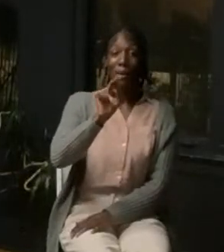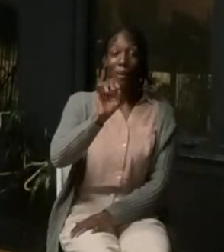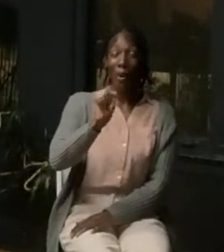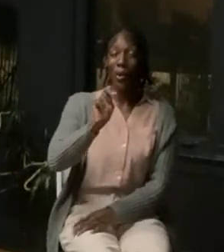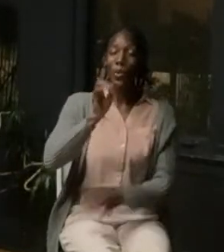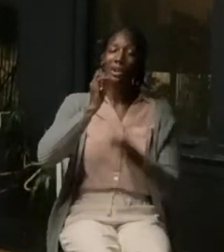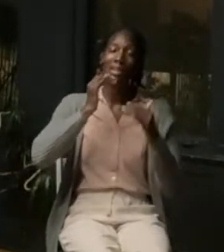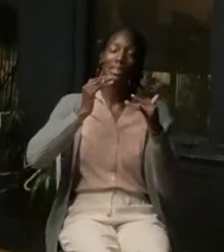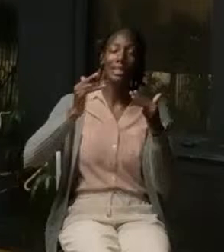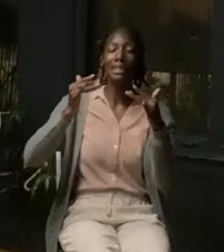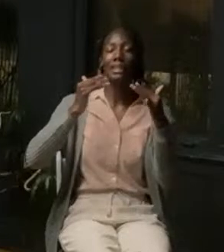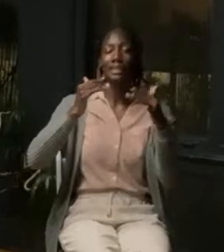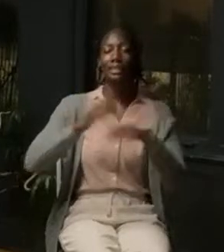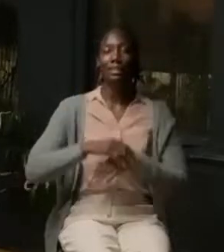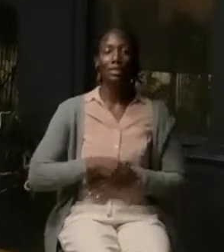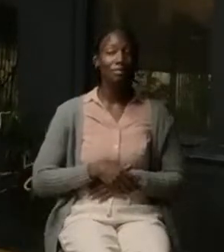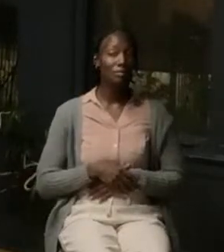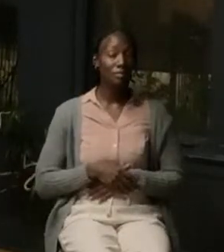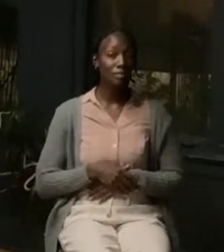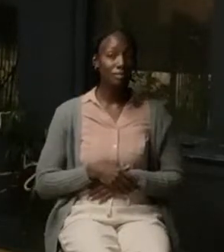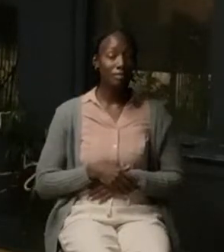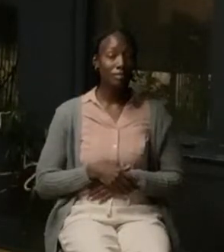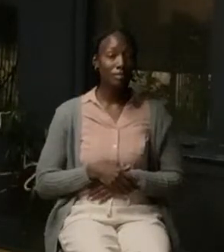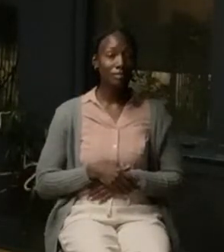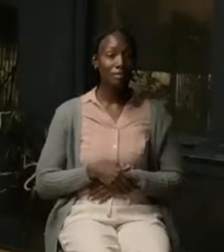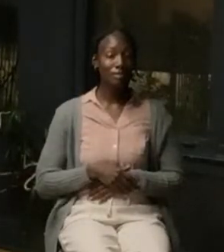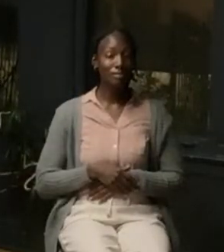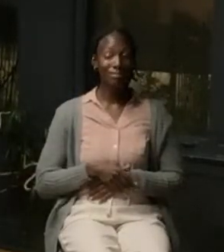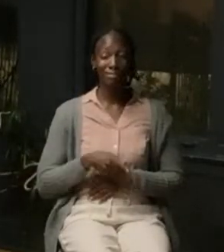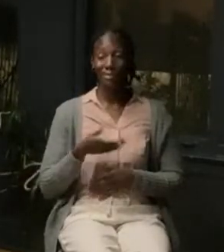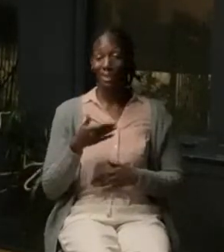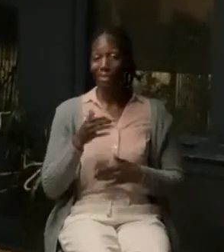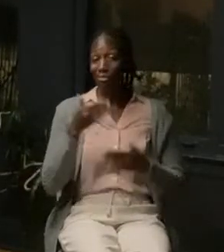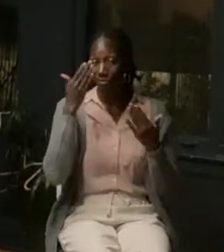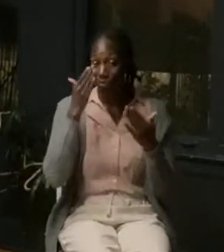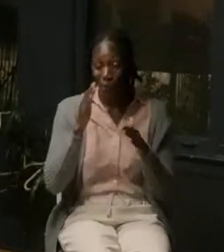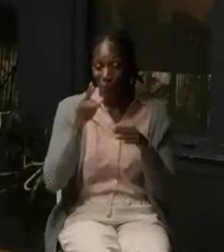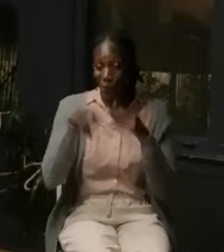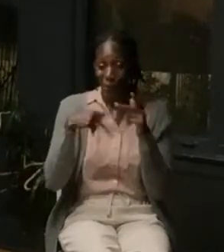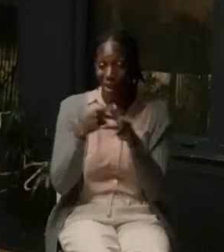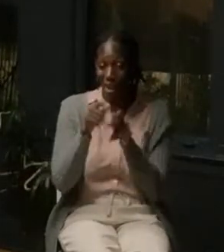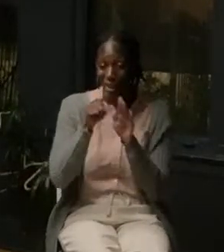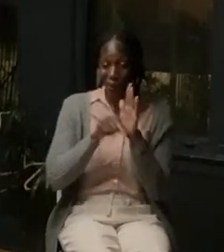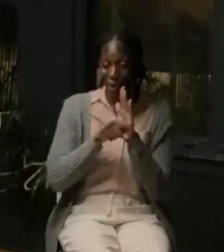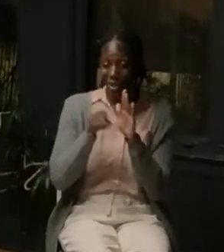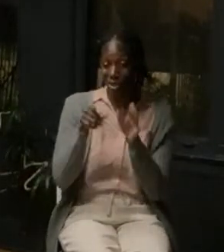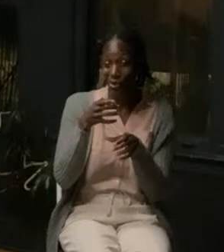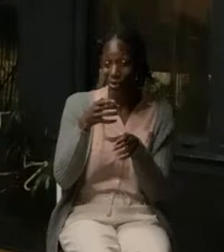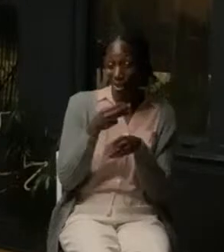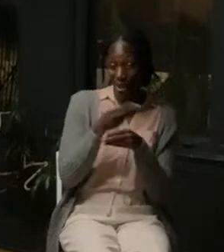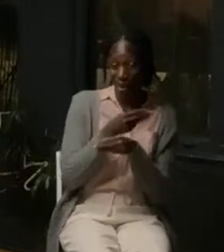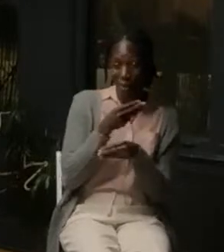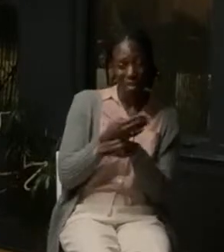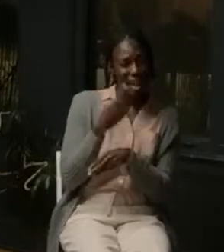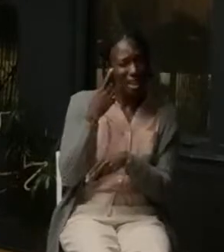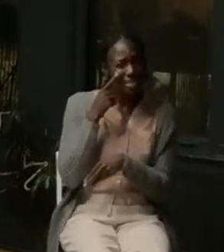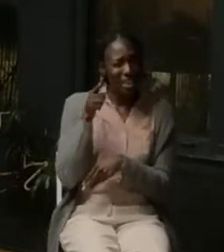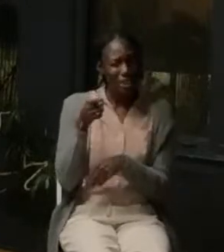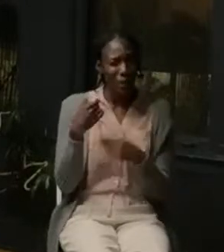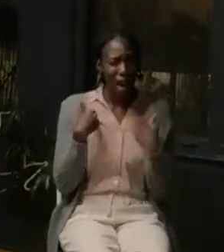sings. Not knowing what kind of grades you get in math, let me point out that you have a 50-50 shot